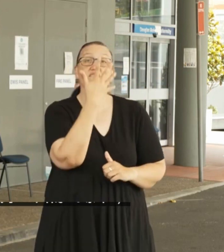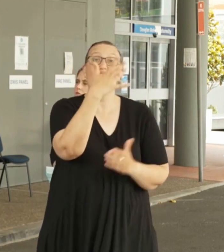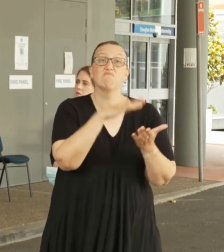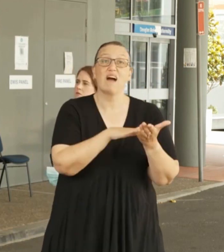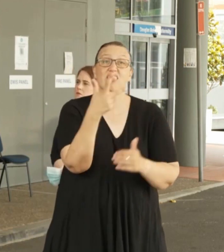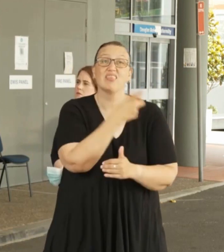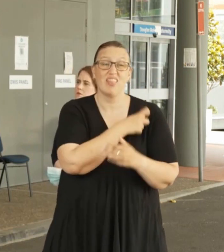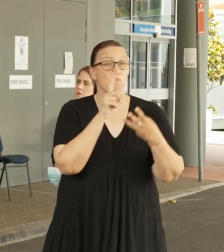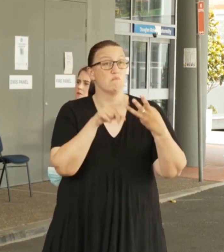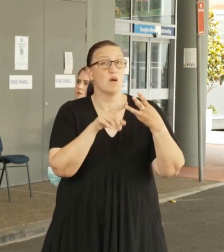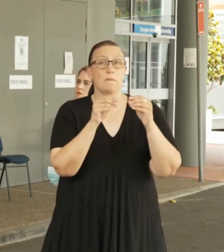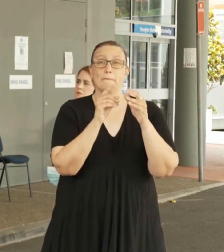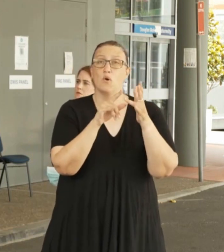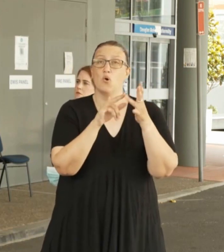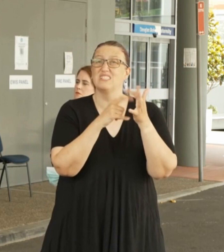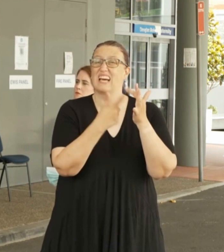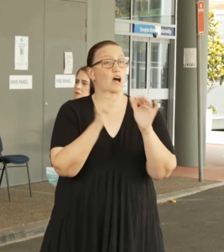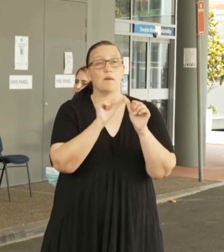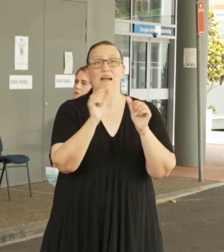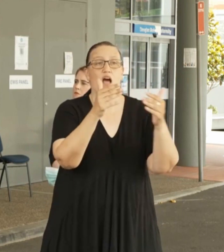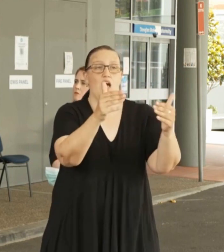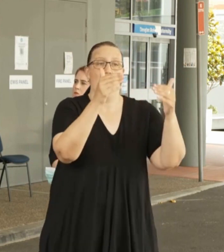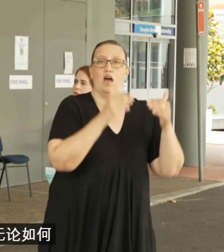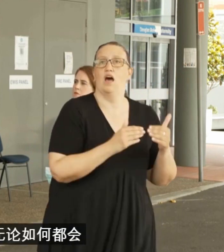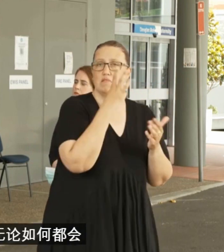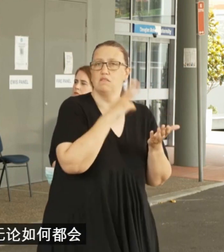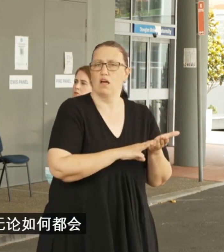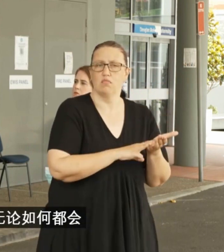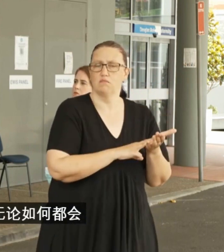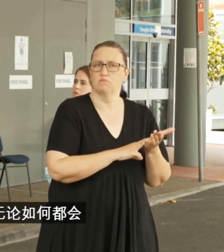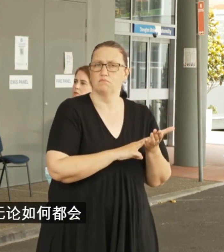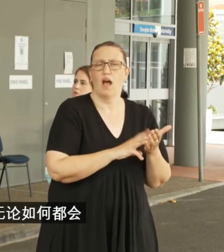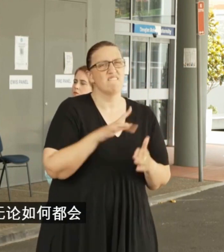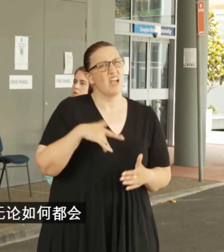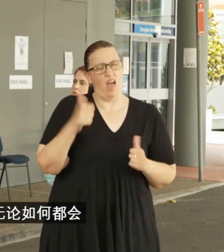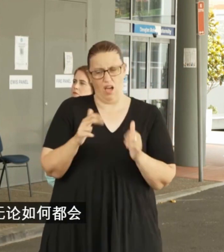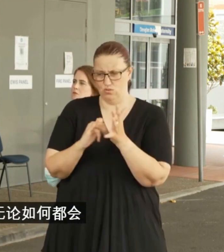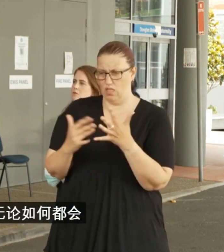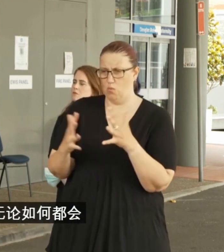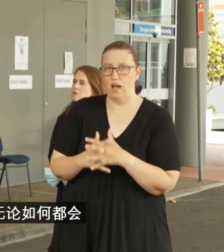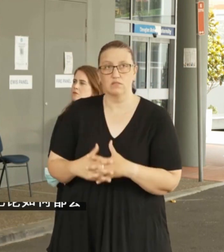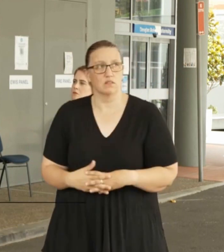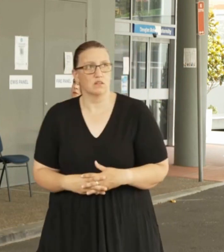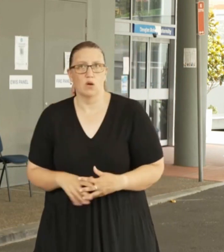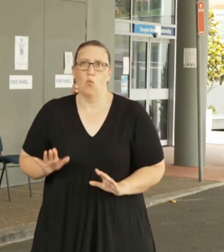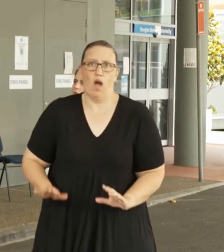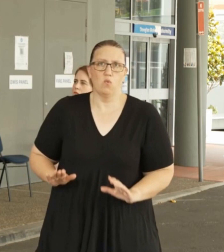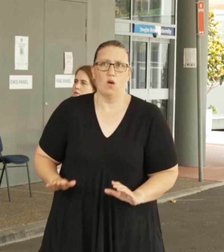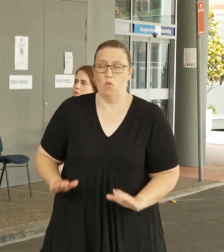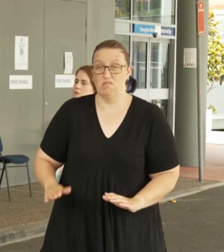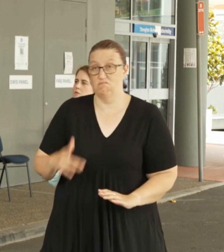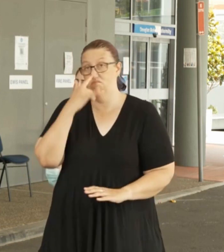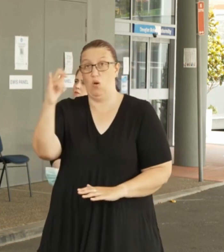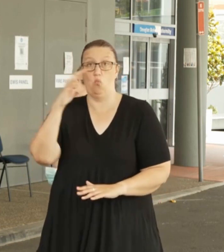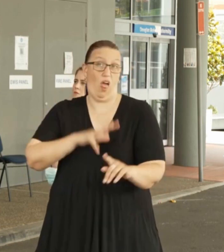had the shorter window on AstraZeneca and the longer window on Pfizer, which drops the initial rate of protection anyway, because we're